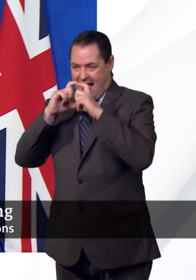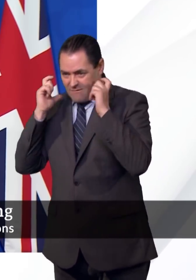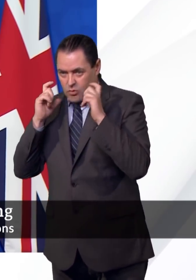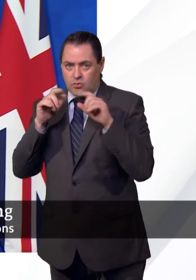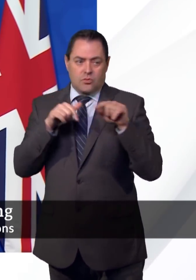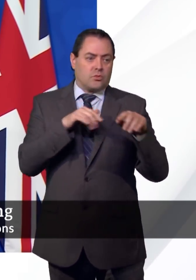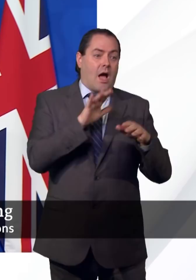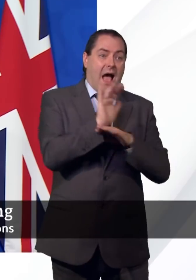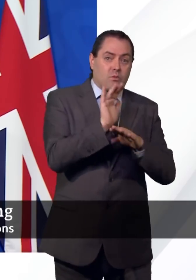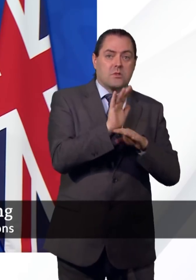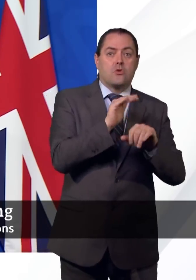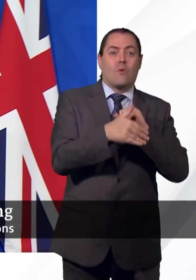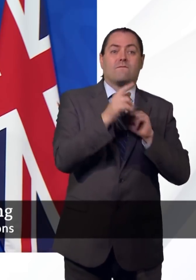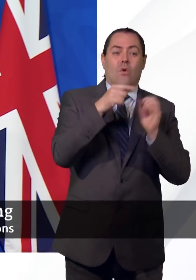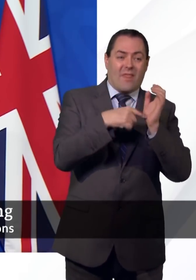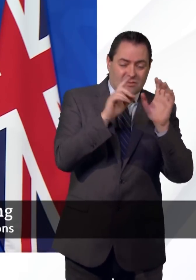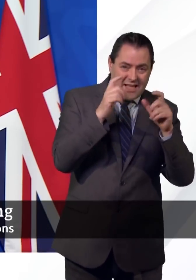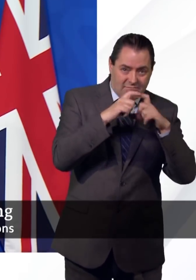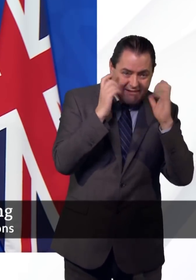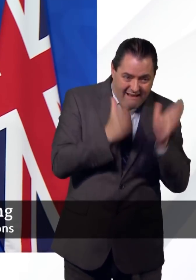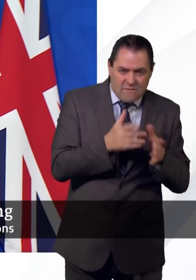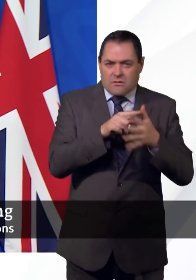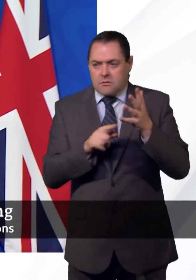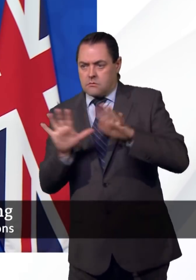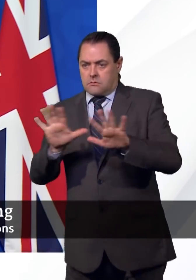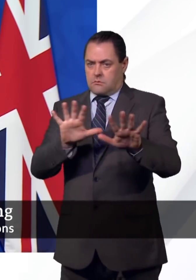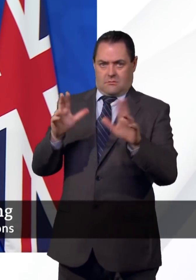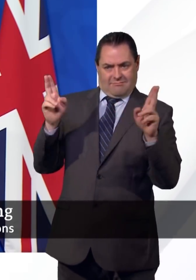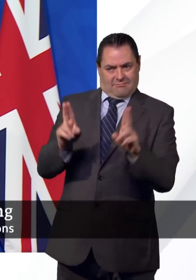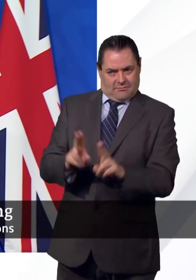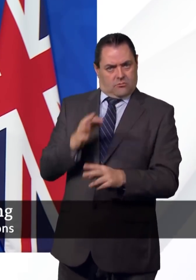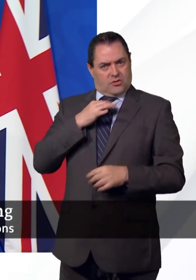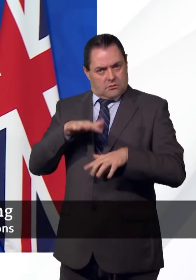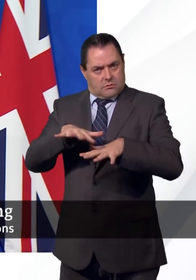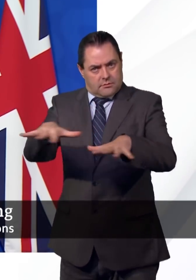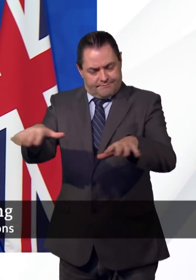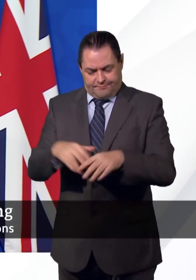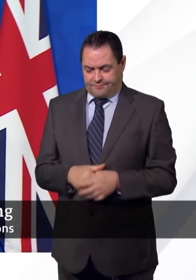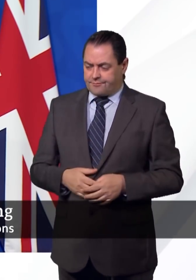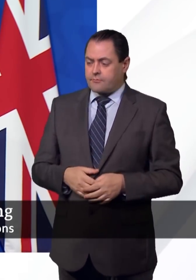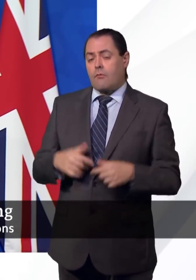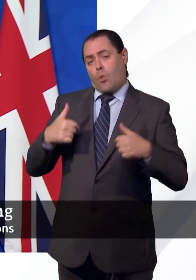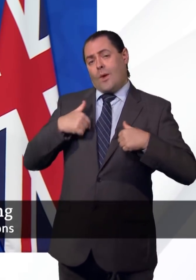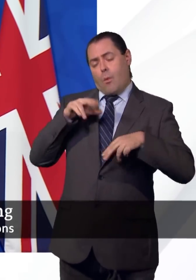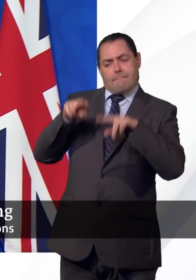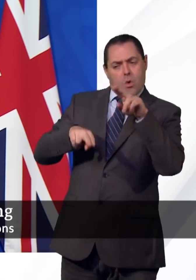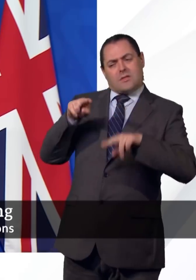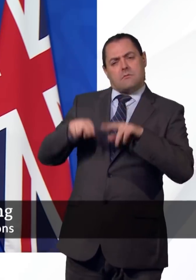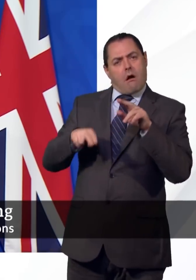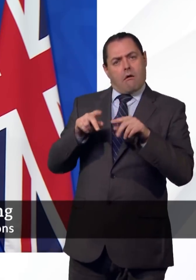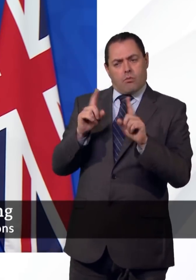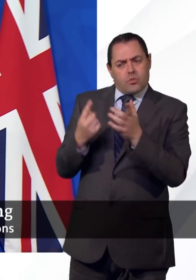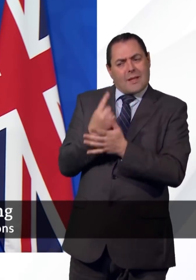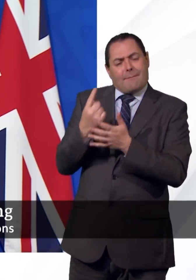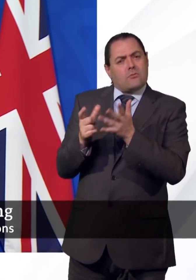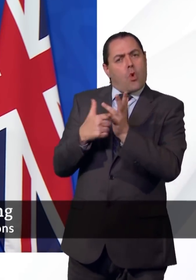responsible thing to minimise risk to others. As Omicron spreads in the community, we will also introduce daily tests